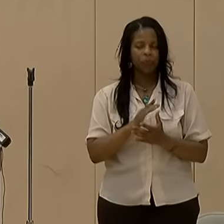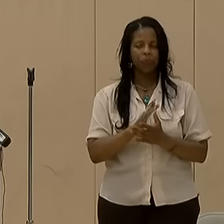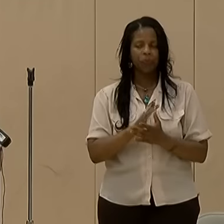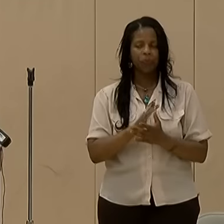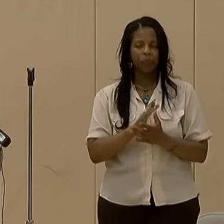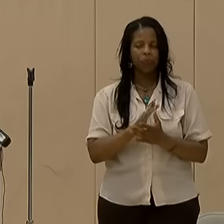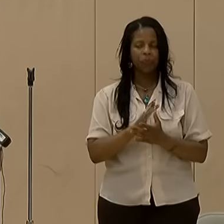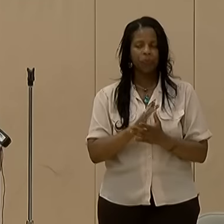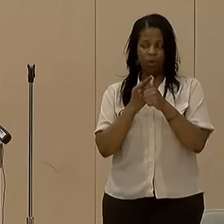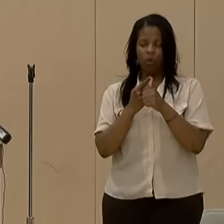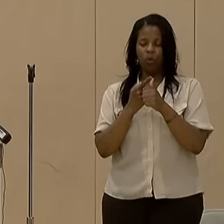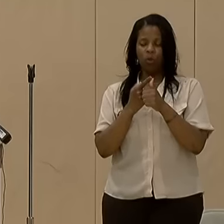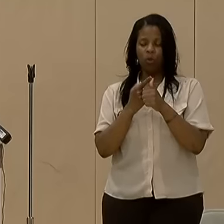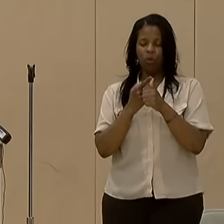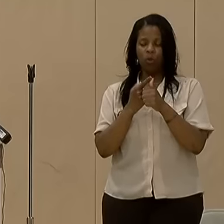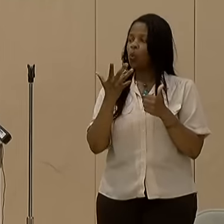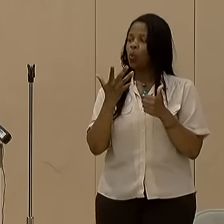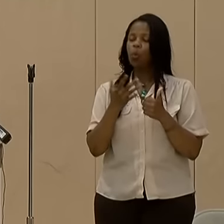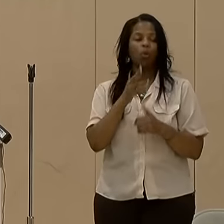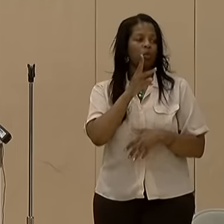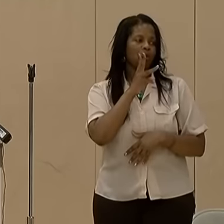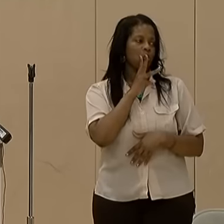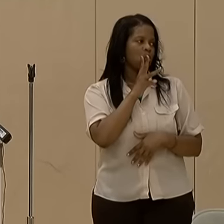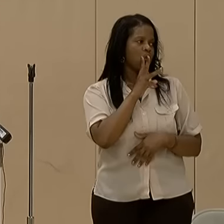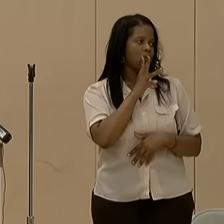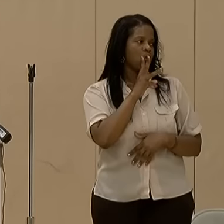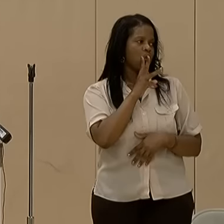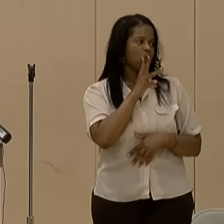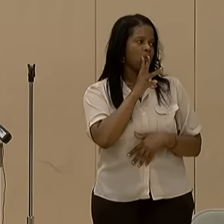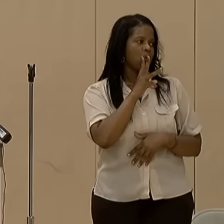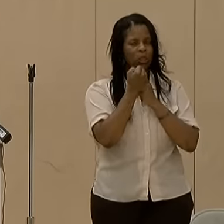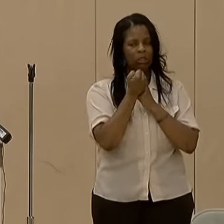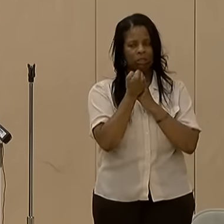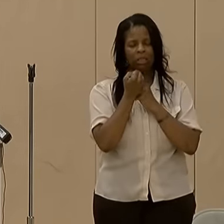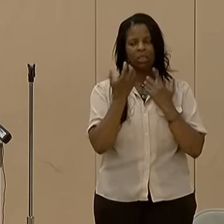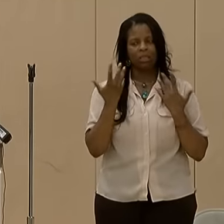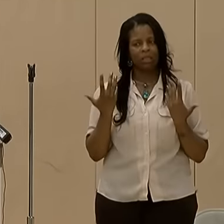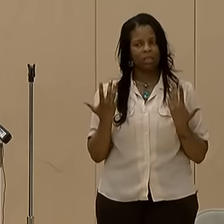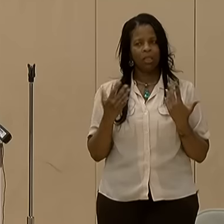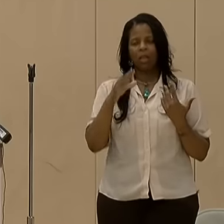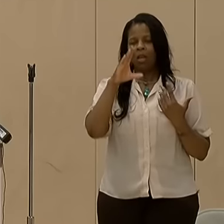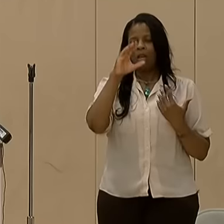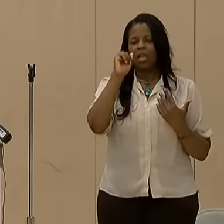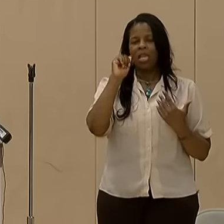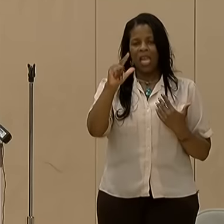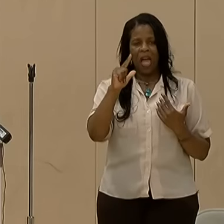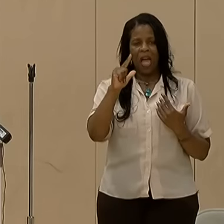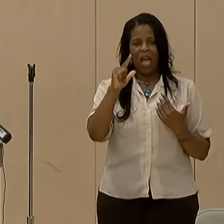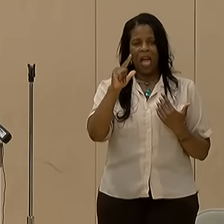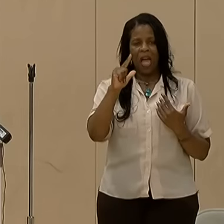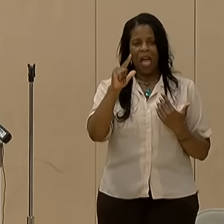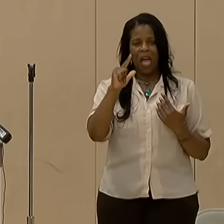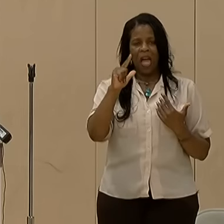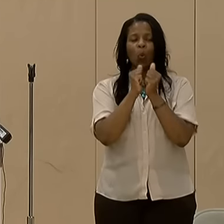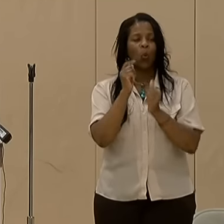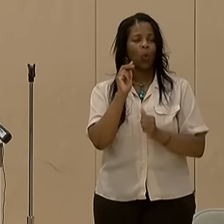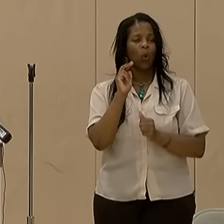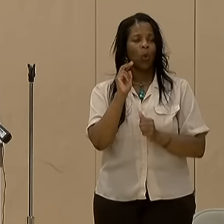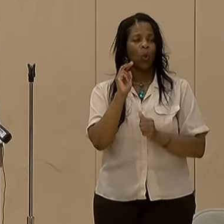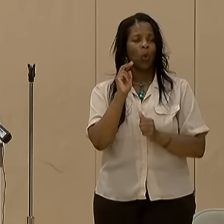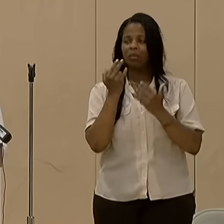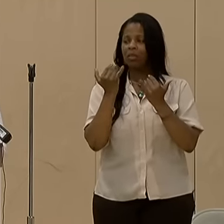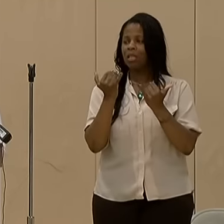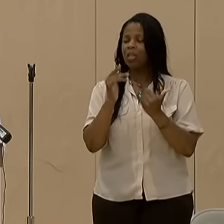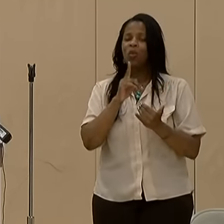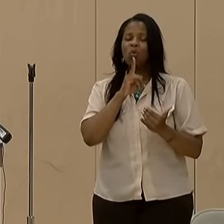The first is the water situation. We have Cal Water here with us today, and I know they've